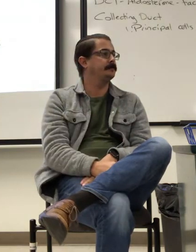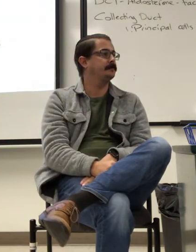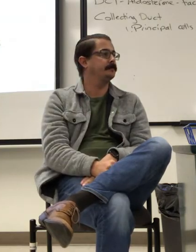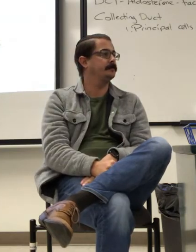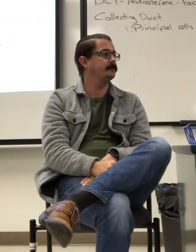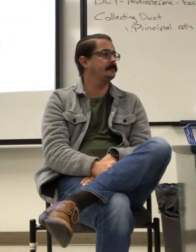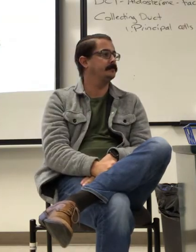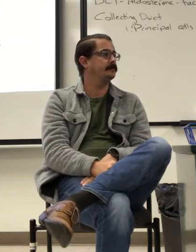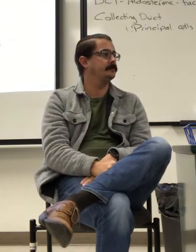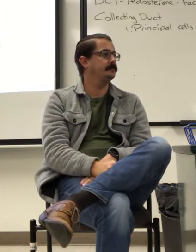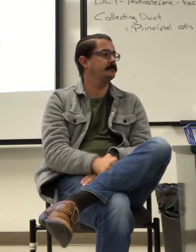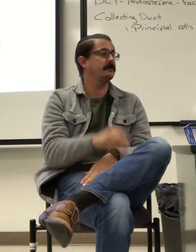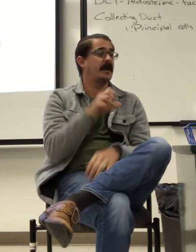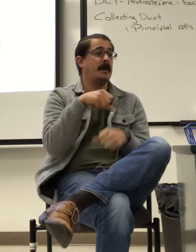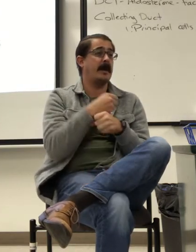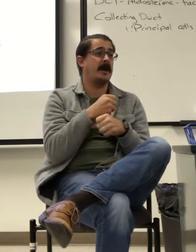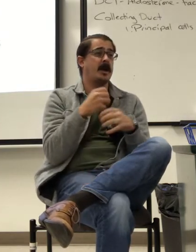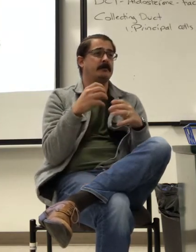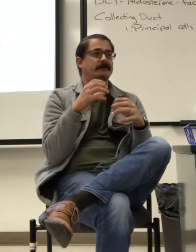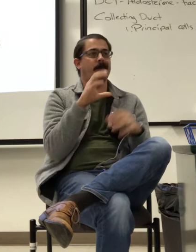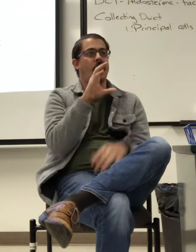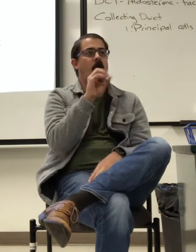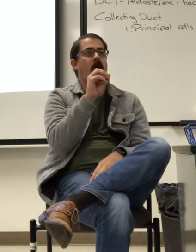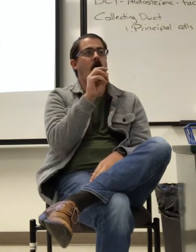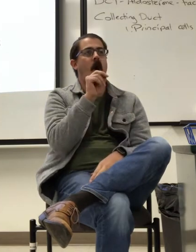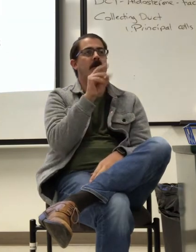concentrated or